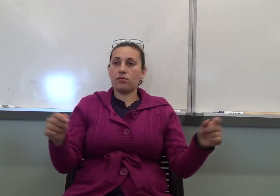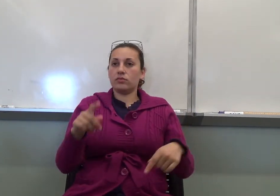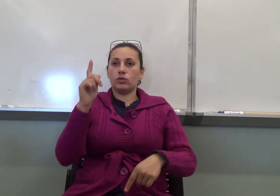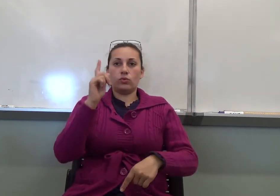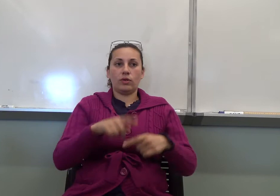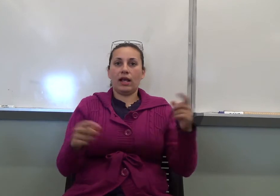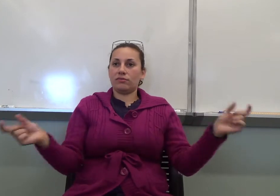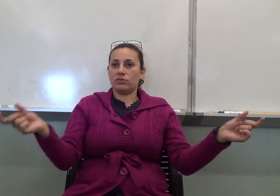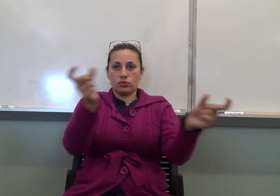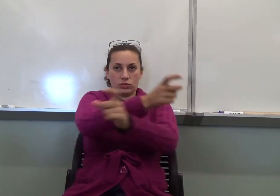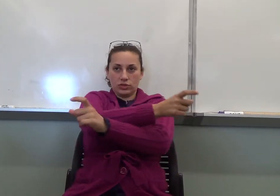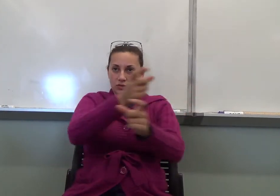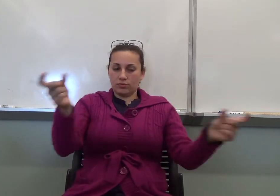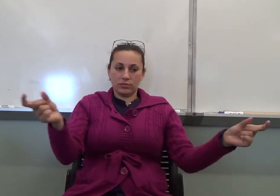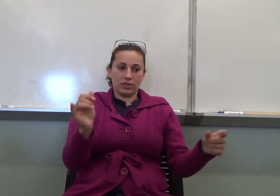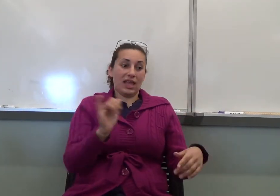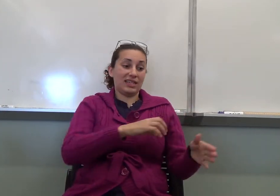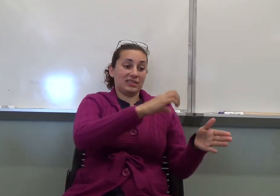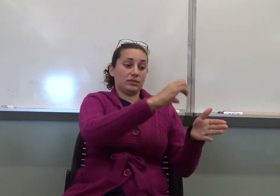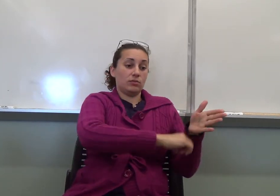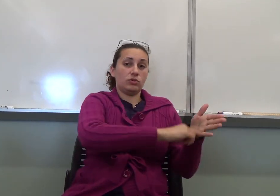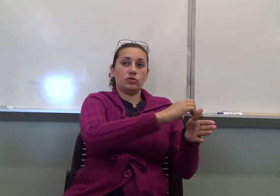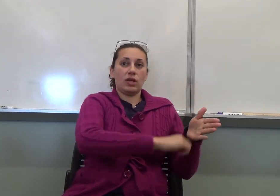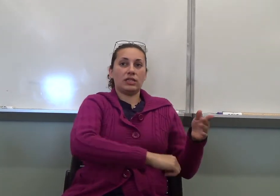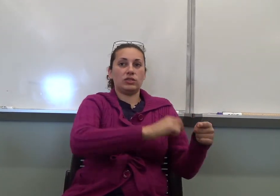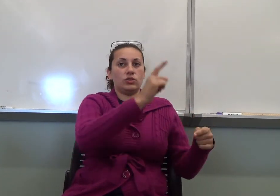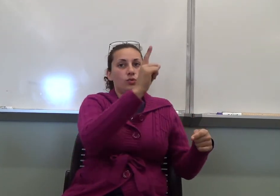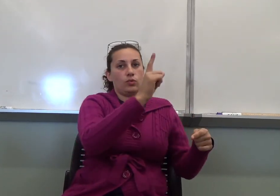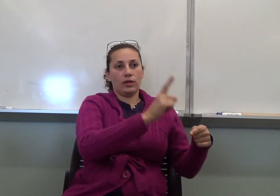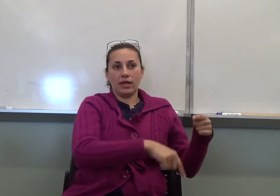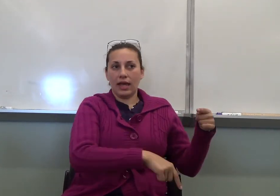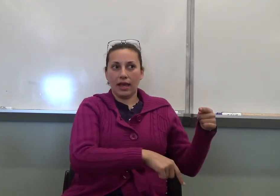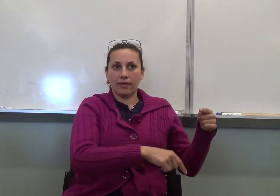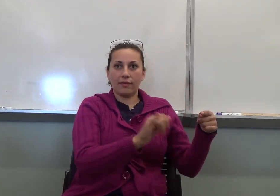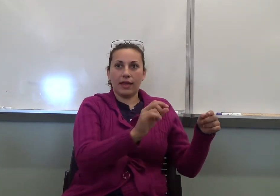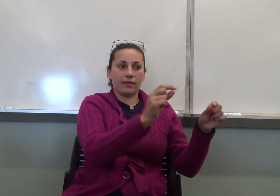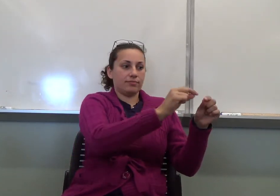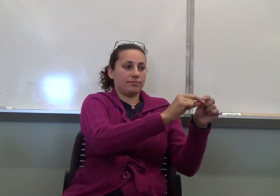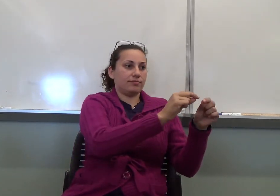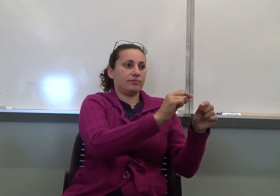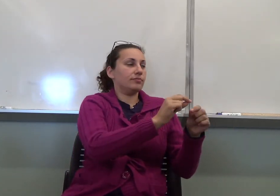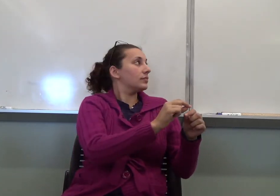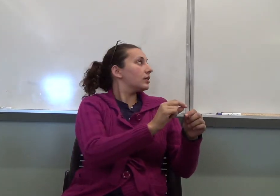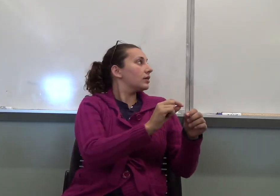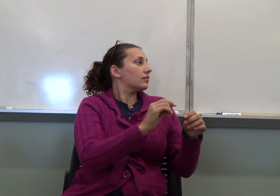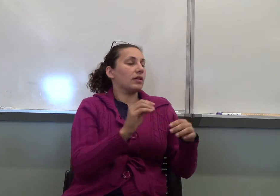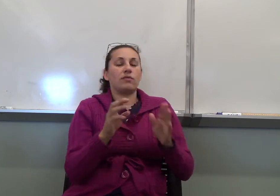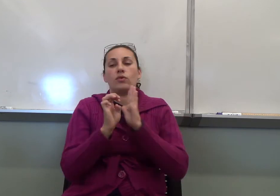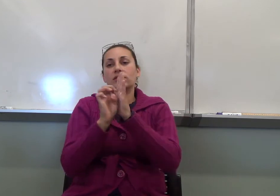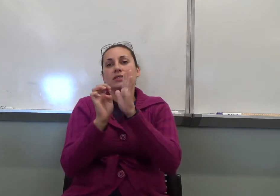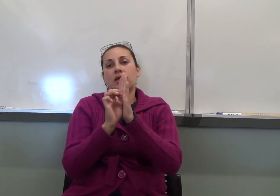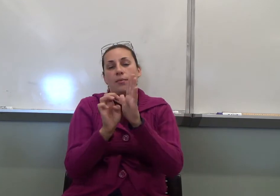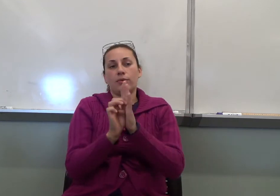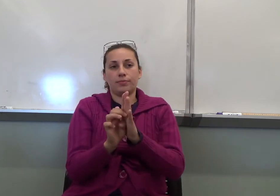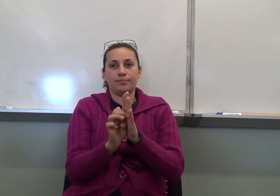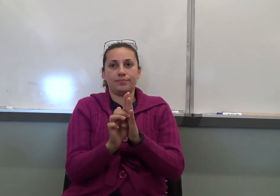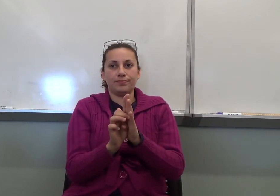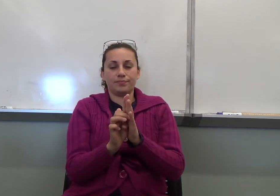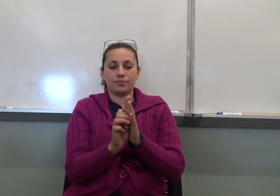With subtraction, you can't commute things. So an example of minuend minus subtrahend equals difference is this. 9